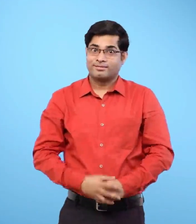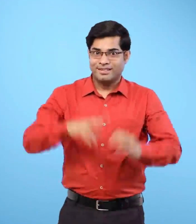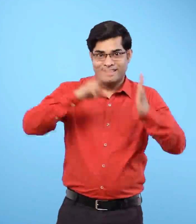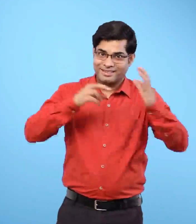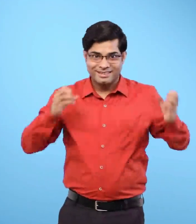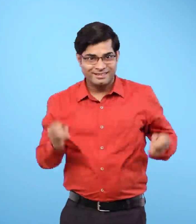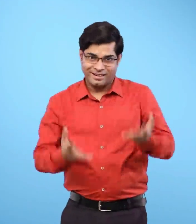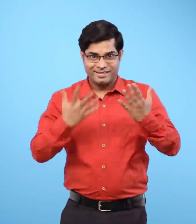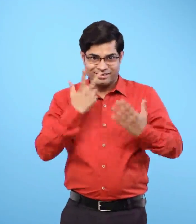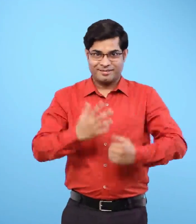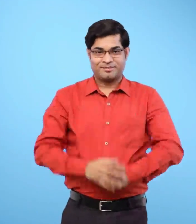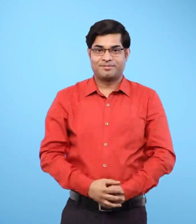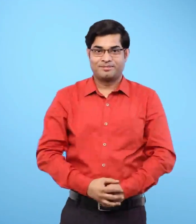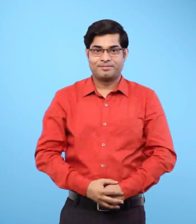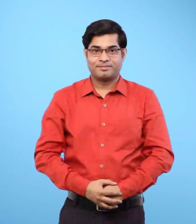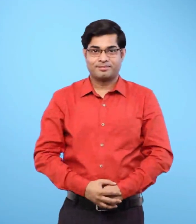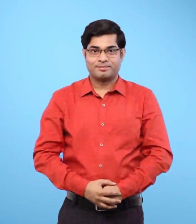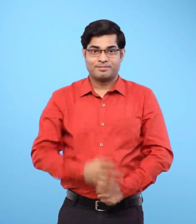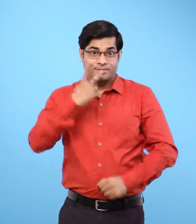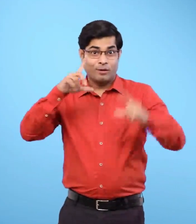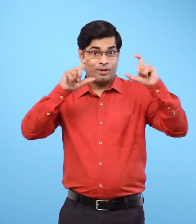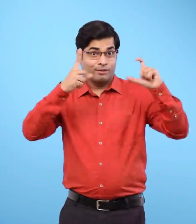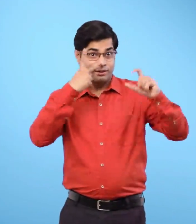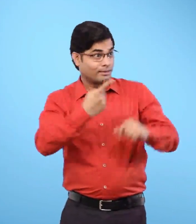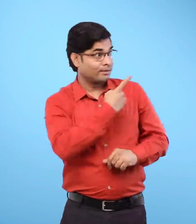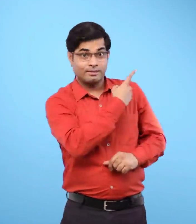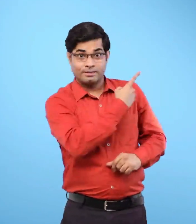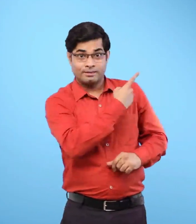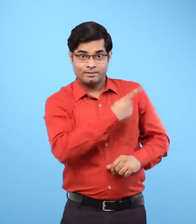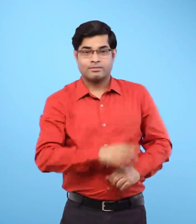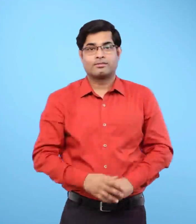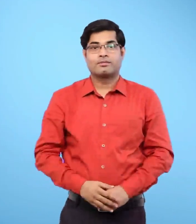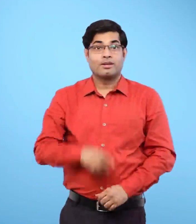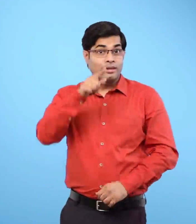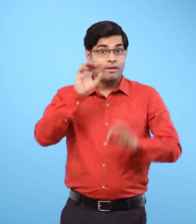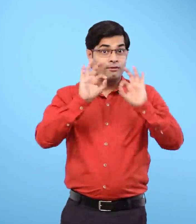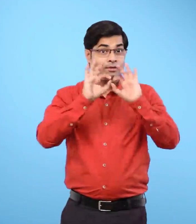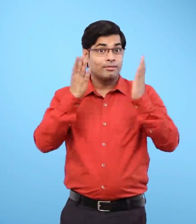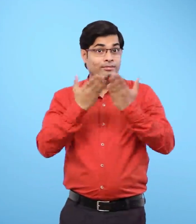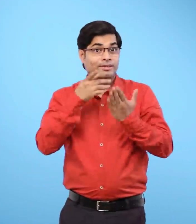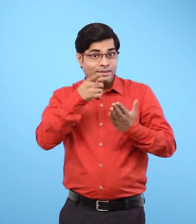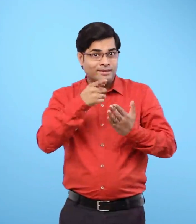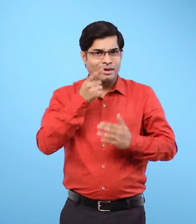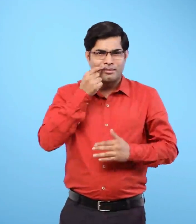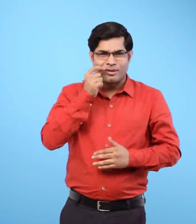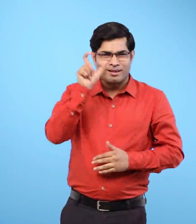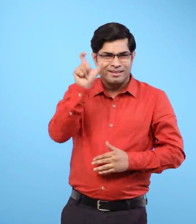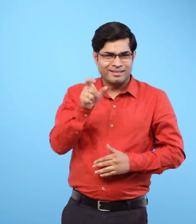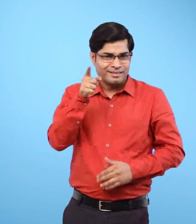Let's begin reading this page. Picture 1 shows the family of a boy sitting around fire.